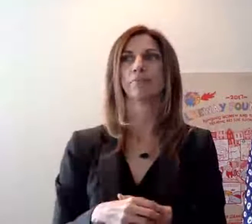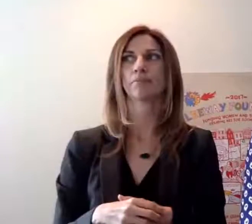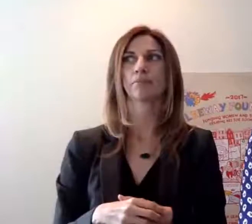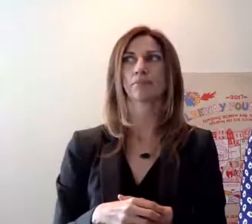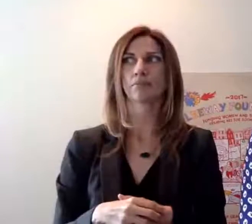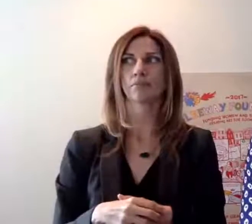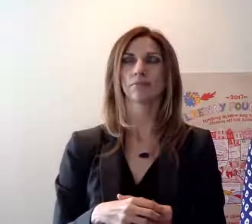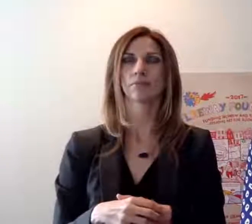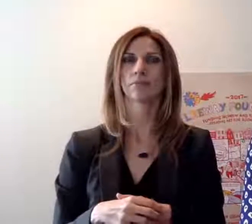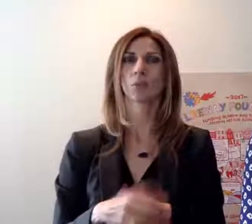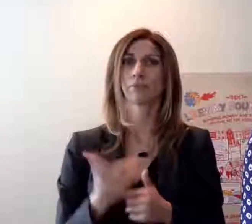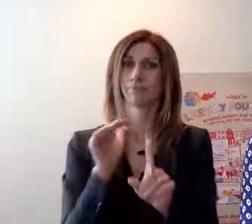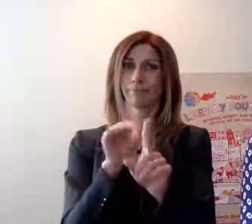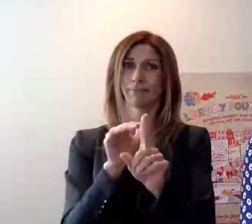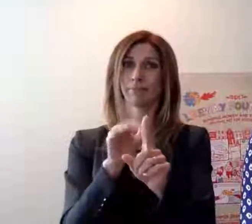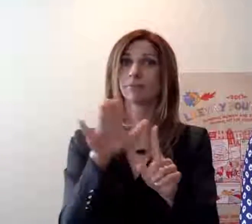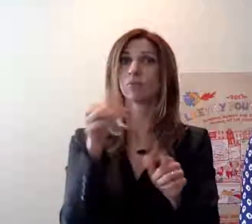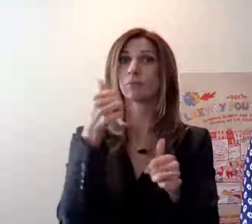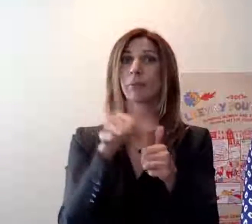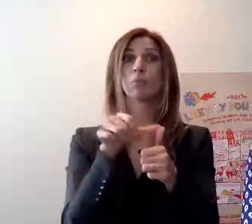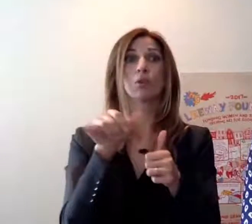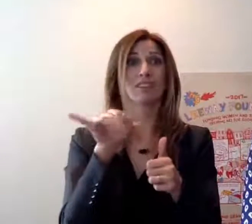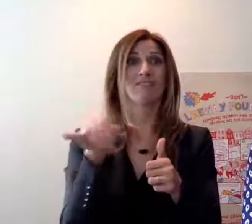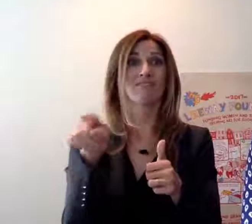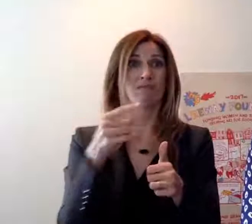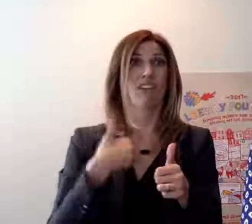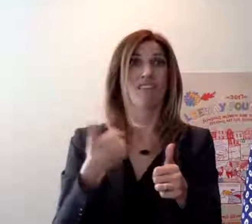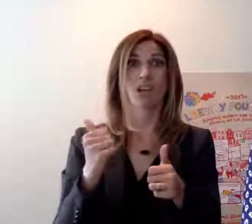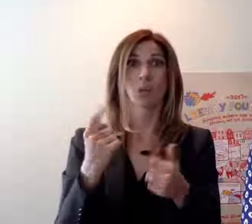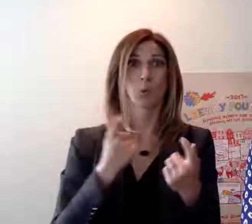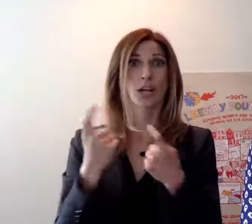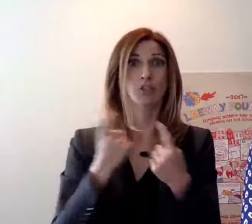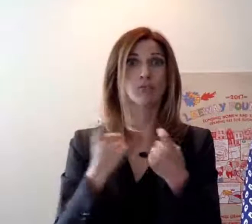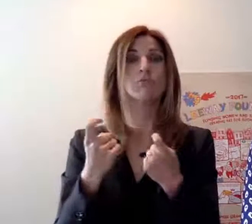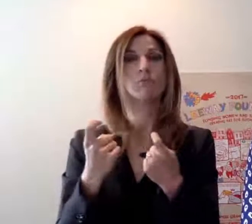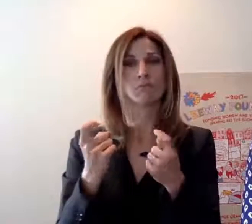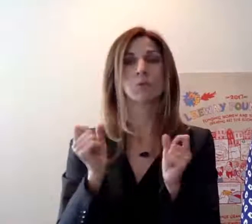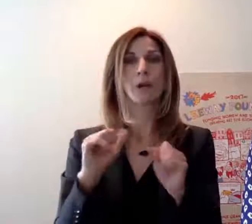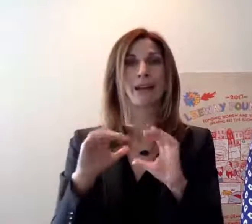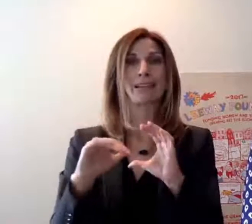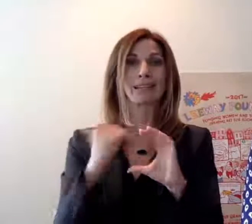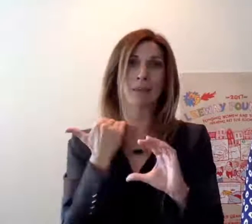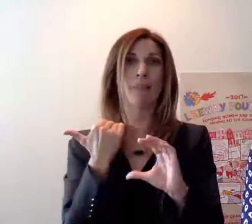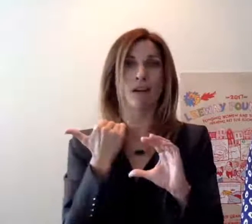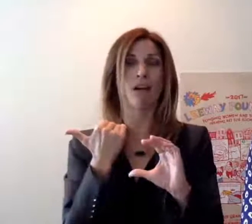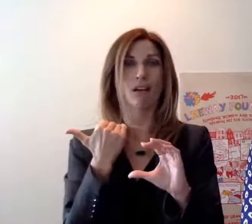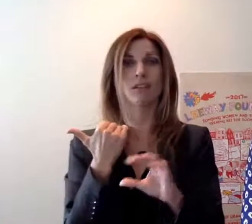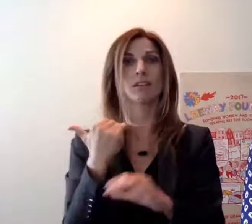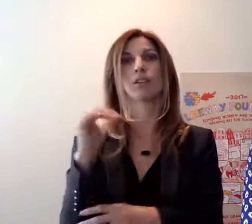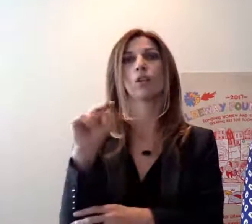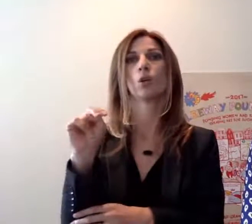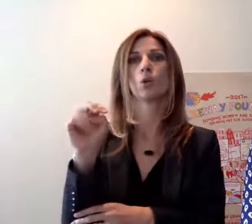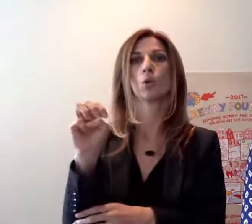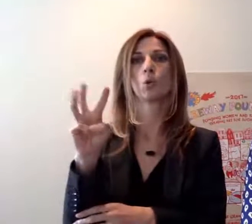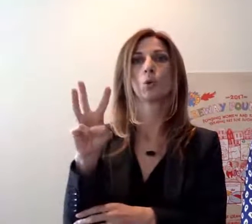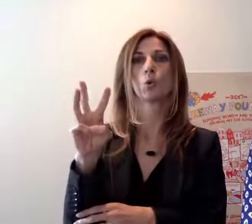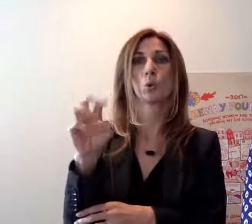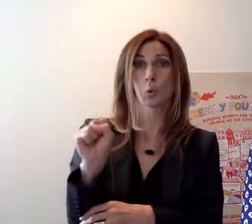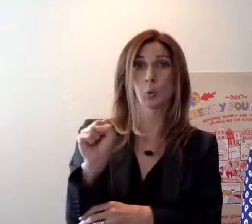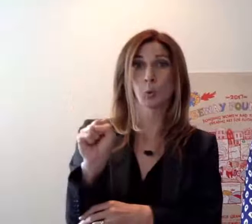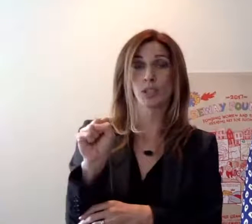I want to remind you that if you have any questions as you're watching, you can email questions to us at news, that's